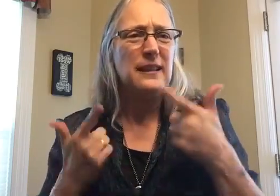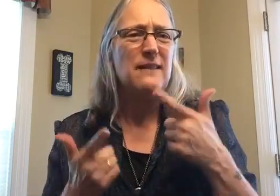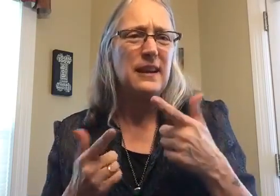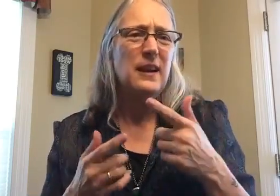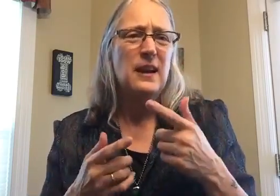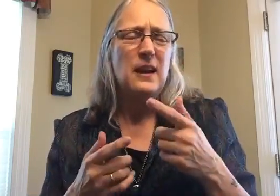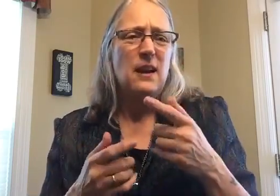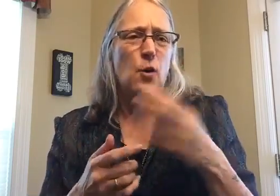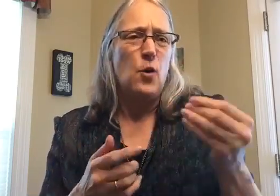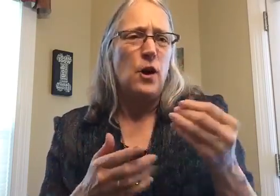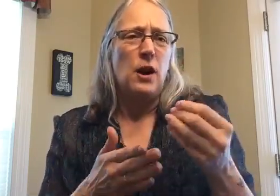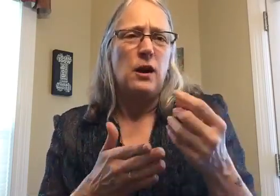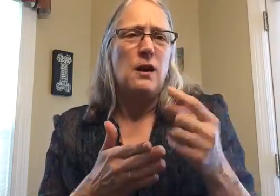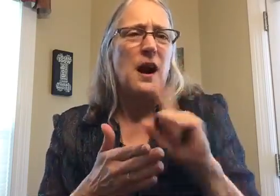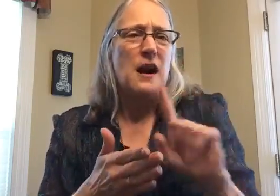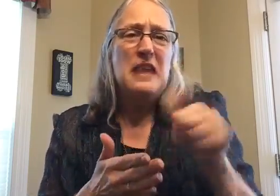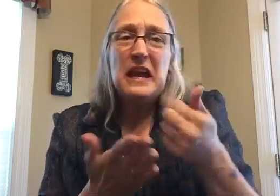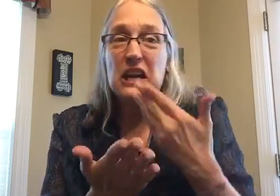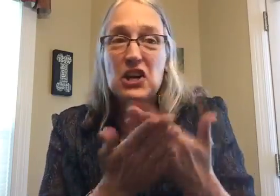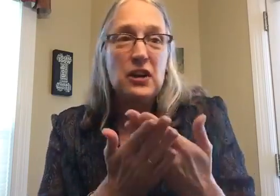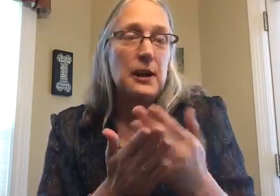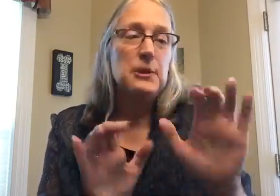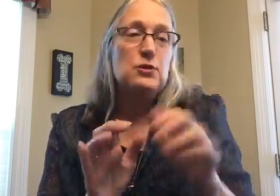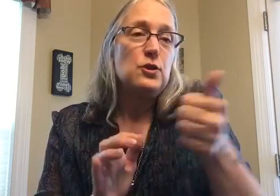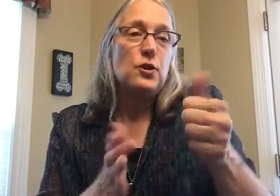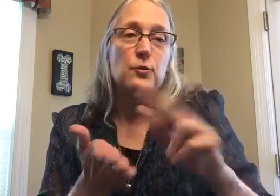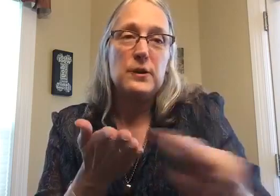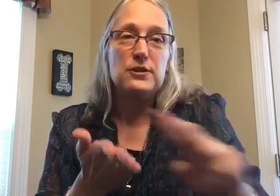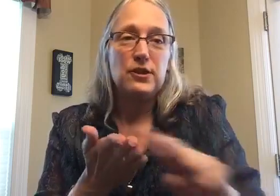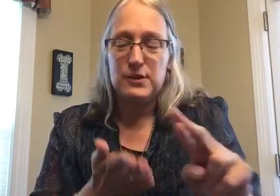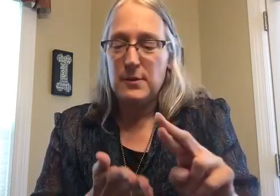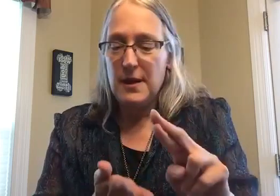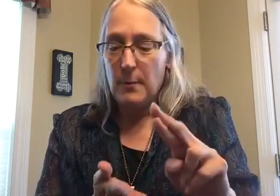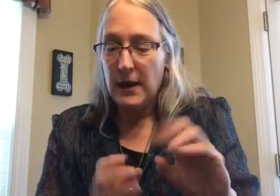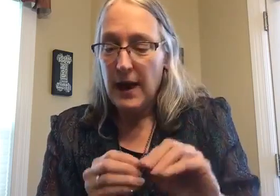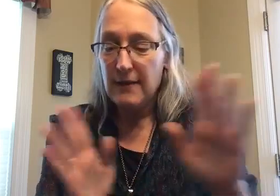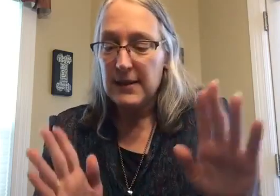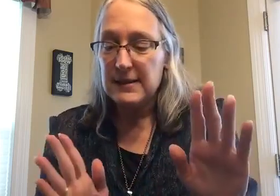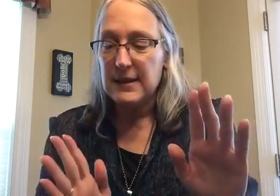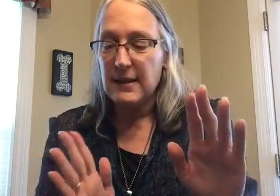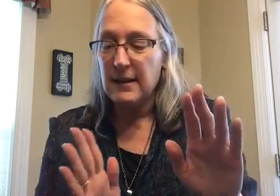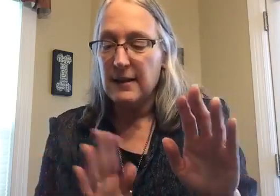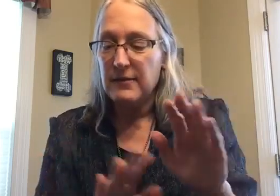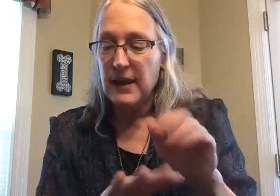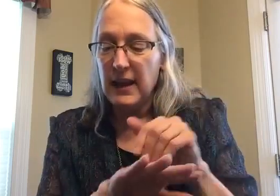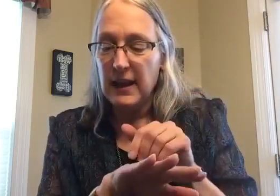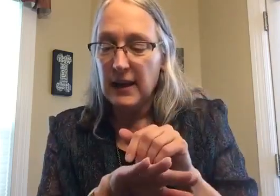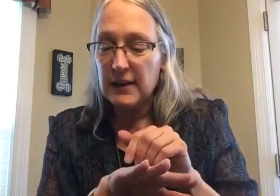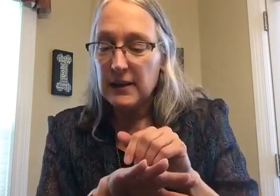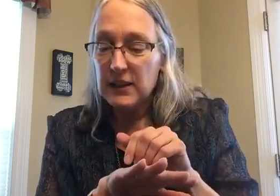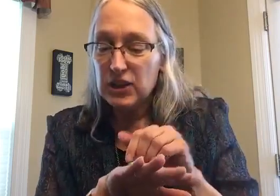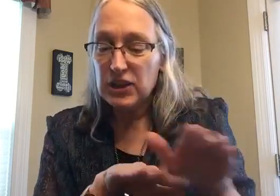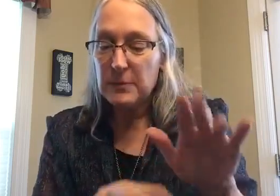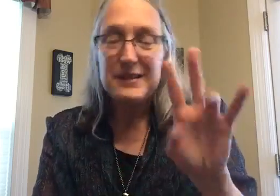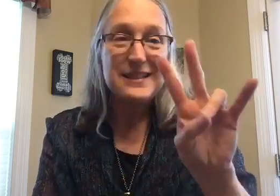Living, or are they any good? I mean, do your own research. But obviously, if they ship